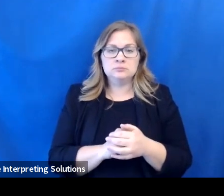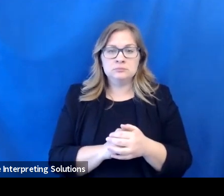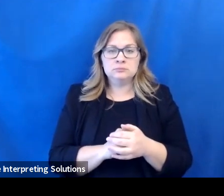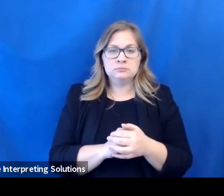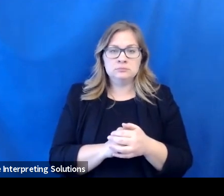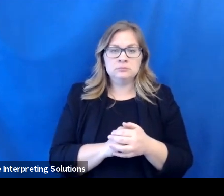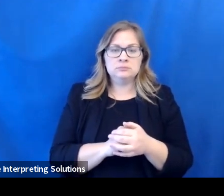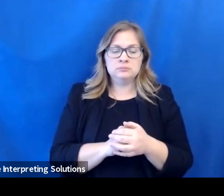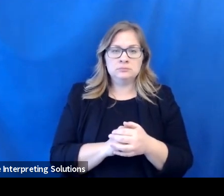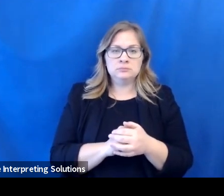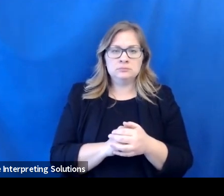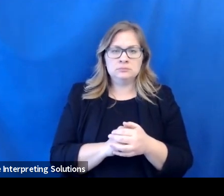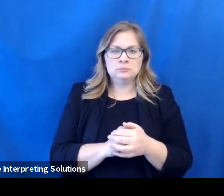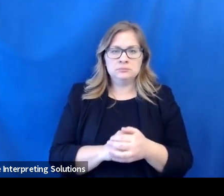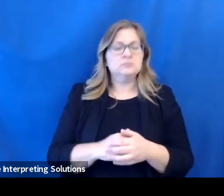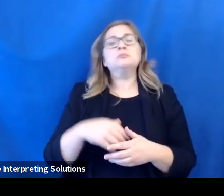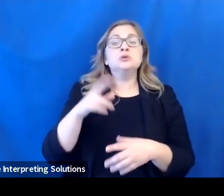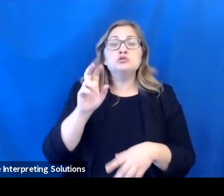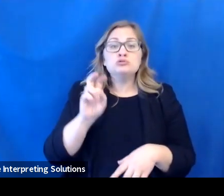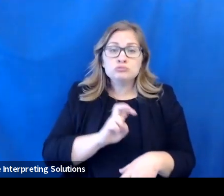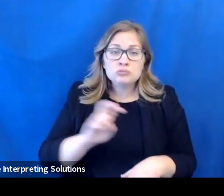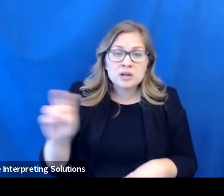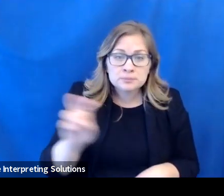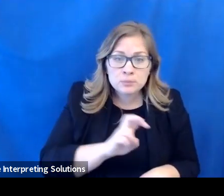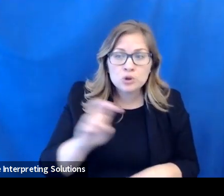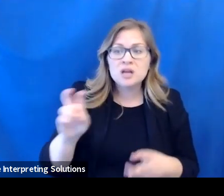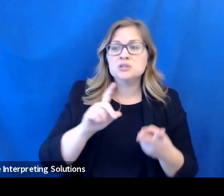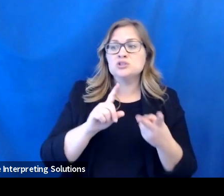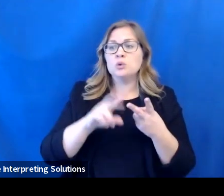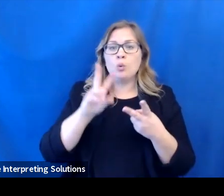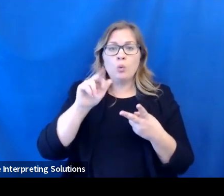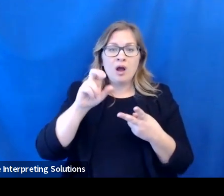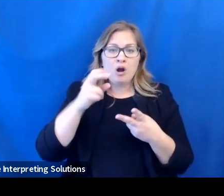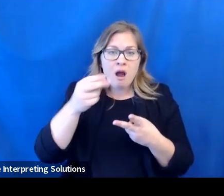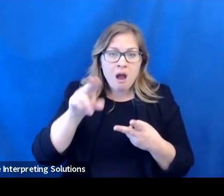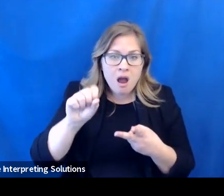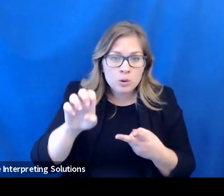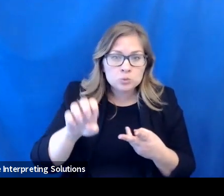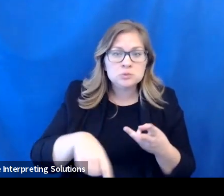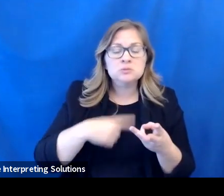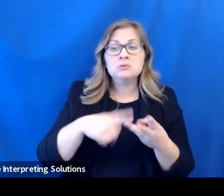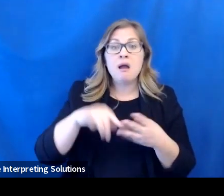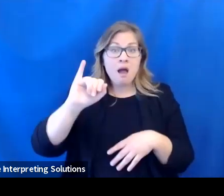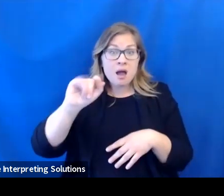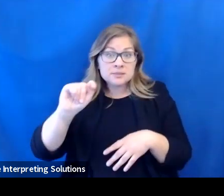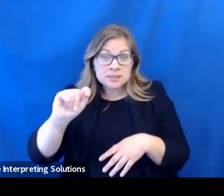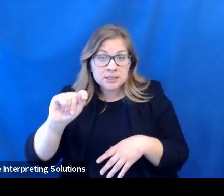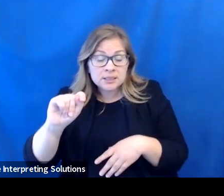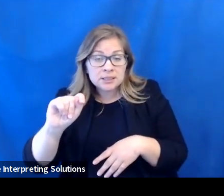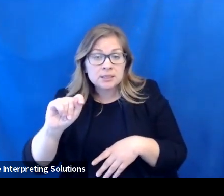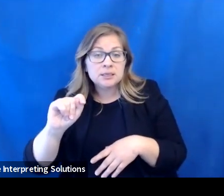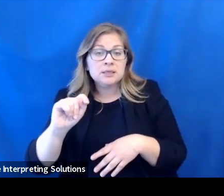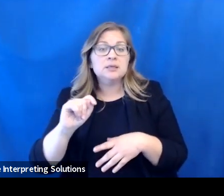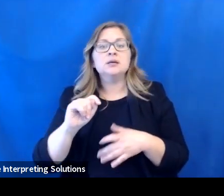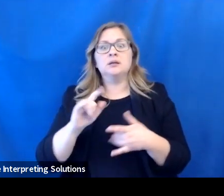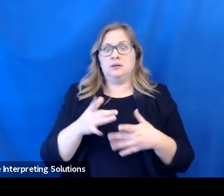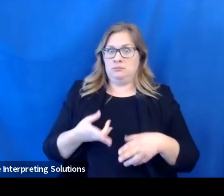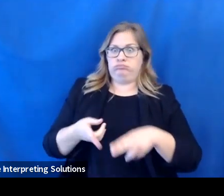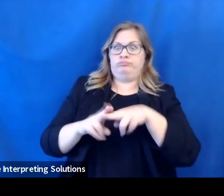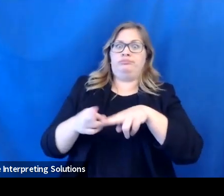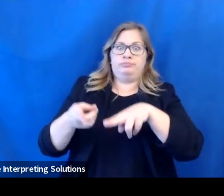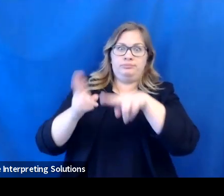transportation, warehousing, information, and public administration have risen somewhat this week as new groups have been affected by the crisis.